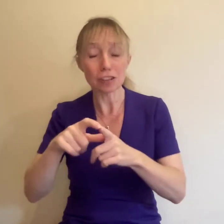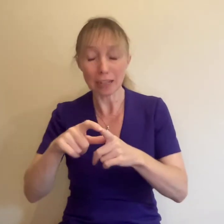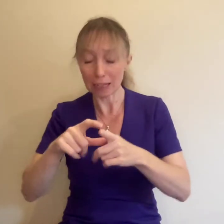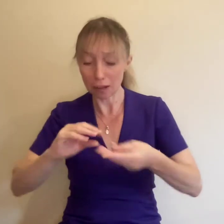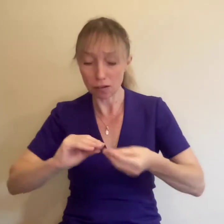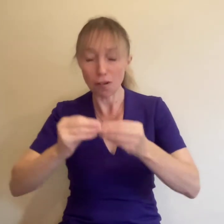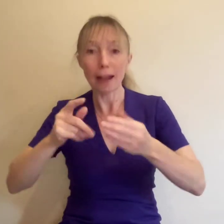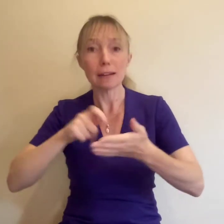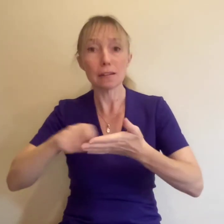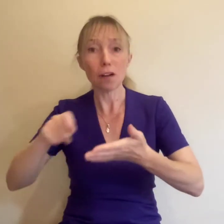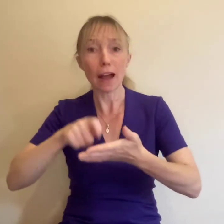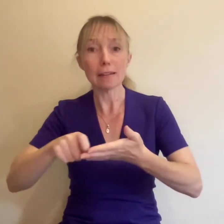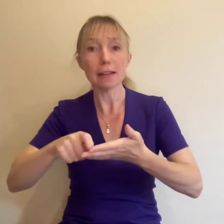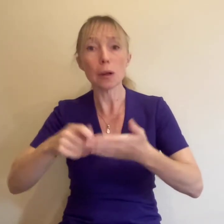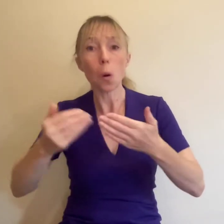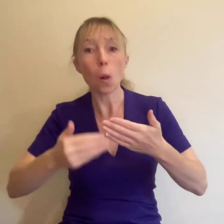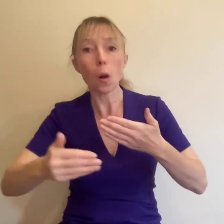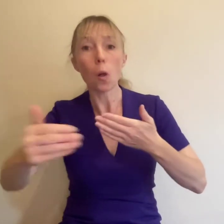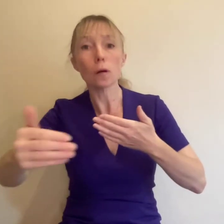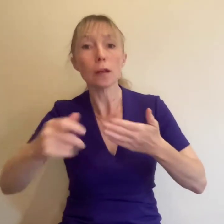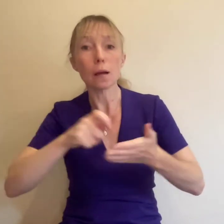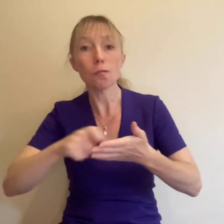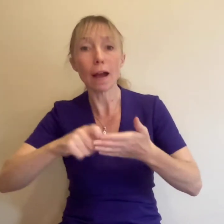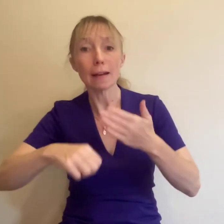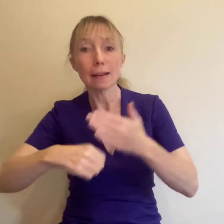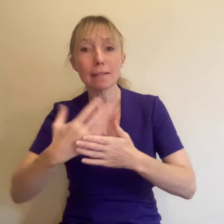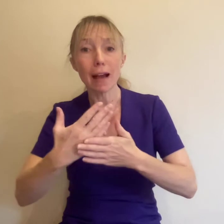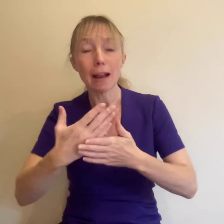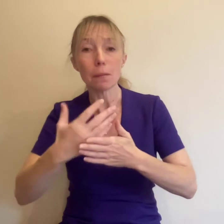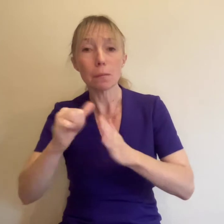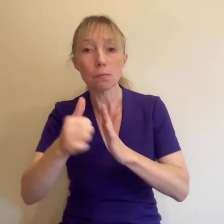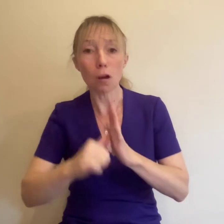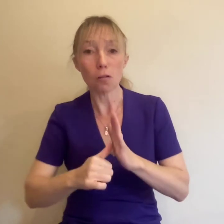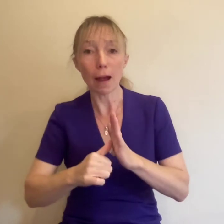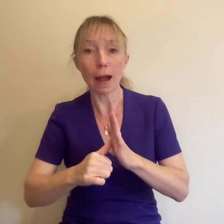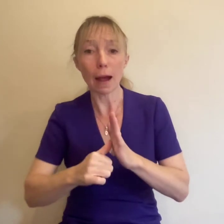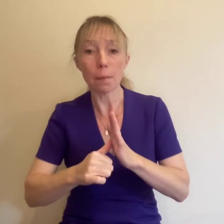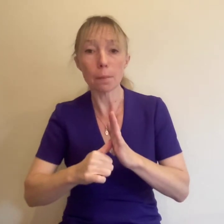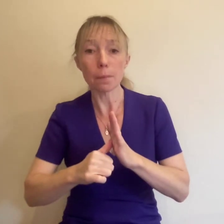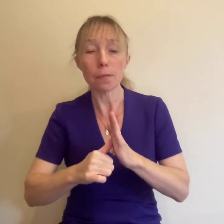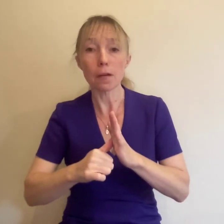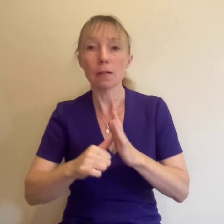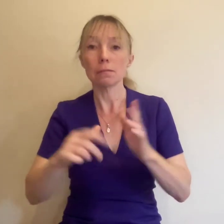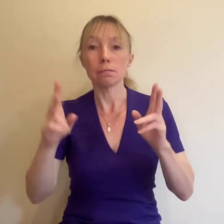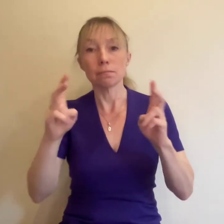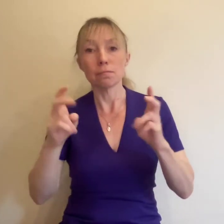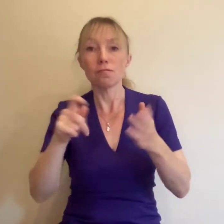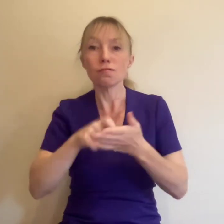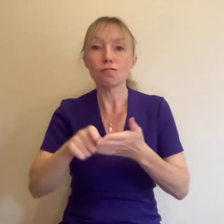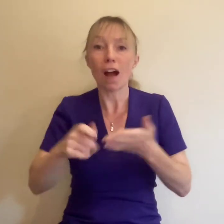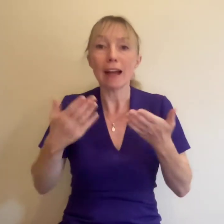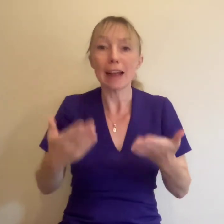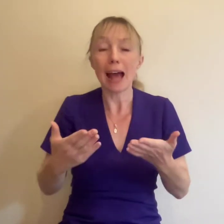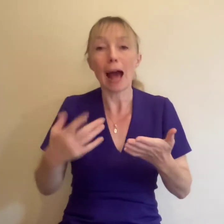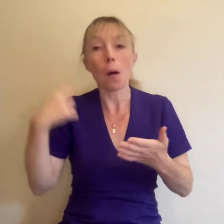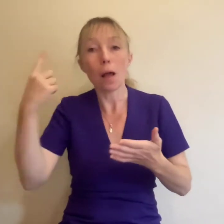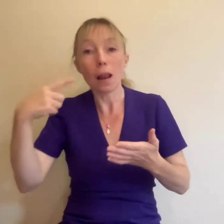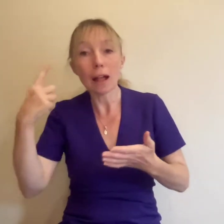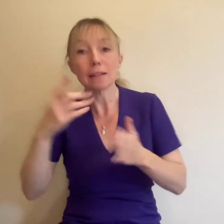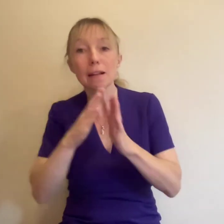writer development programme for, e.g., Right Now, London Library's development programme.